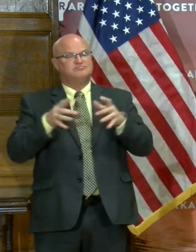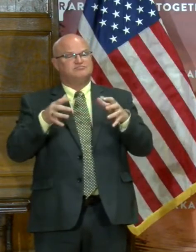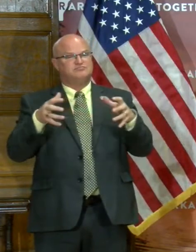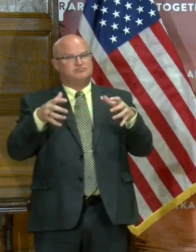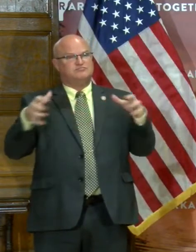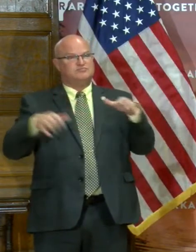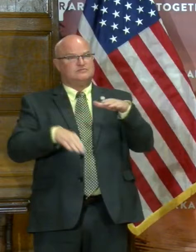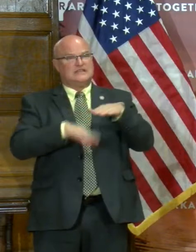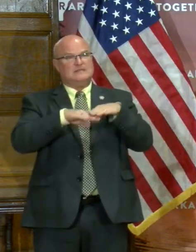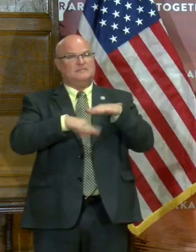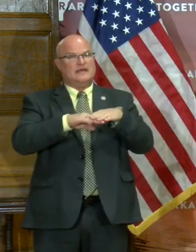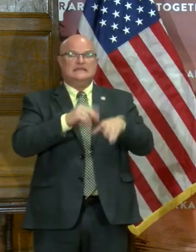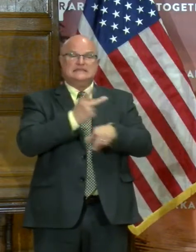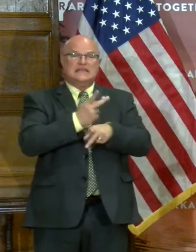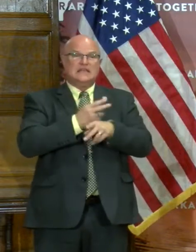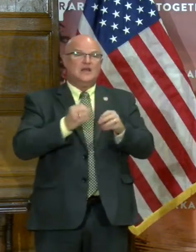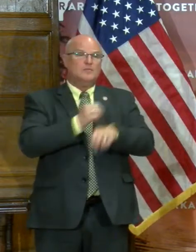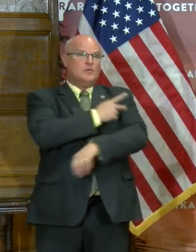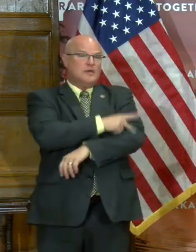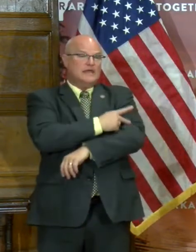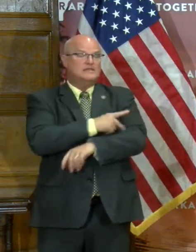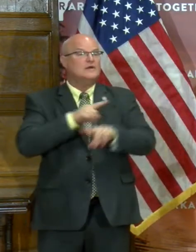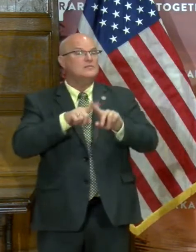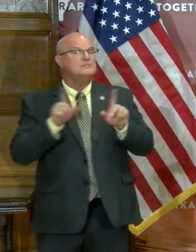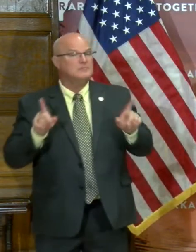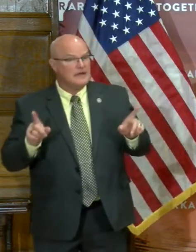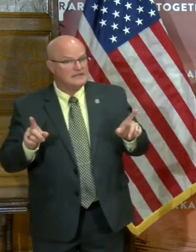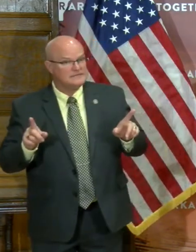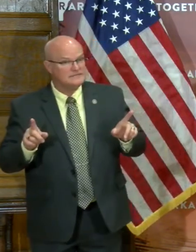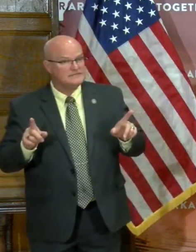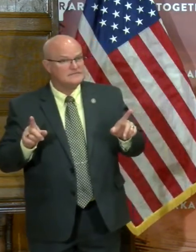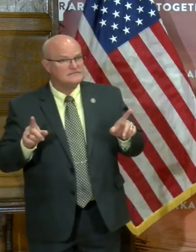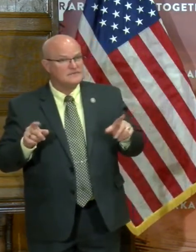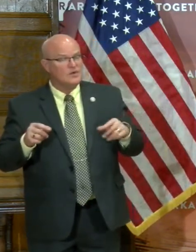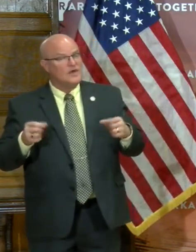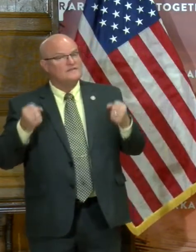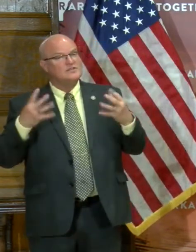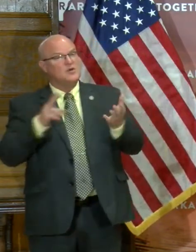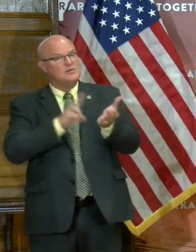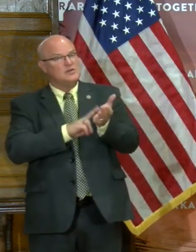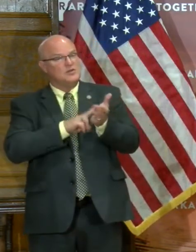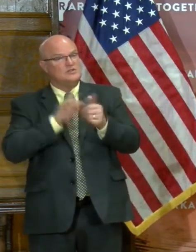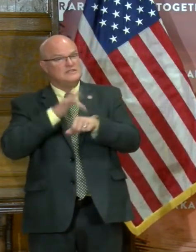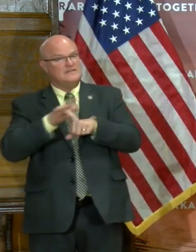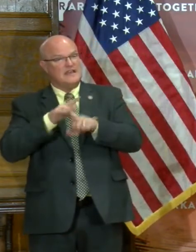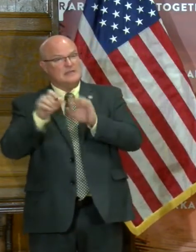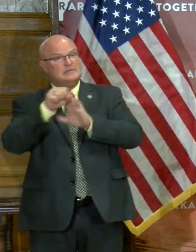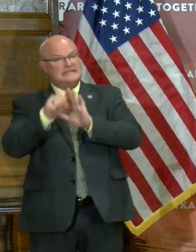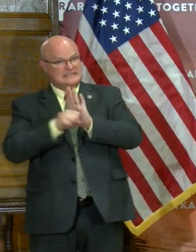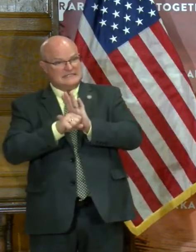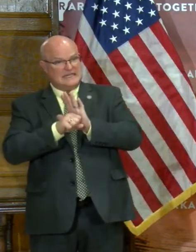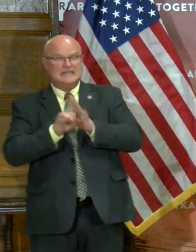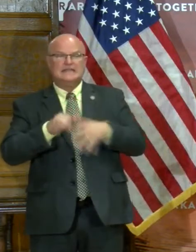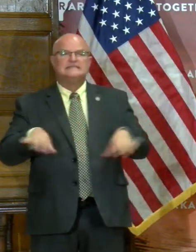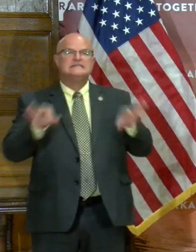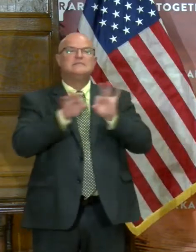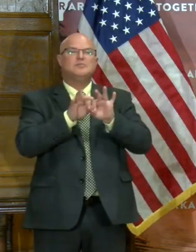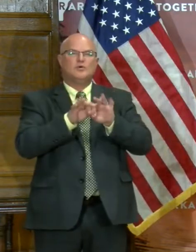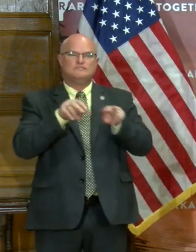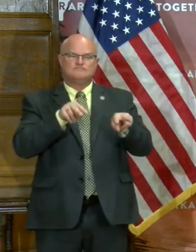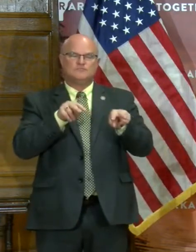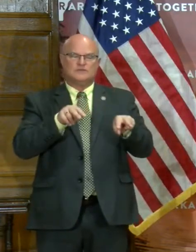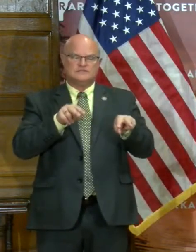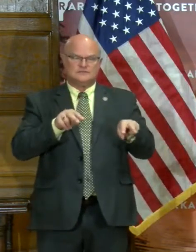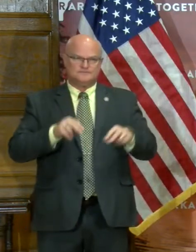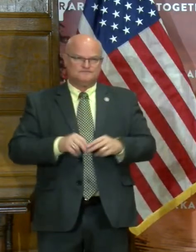their capacity to take care of more patients, but you have to always remember that we only have so many nurses available in our state, so that's a really important asset we have to take